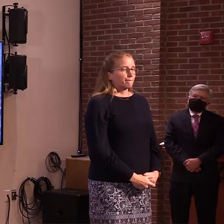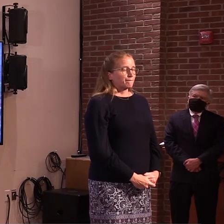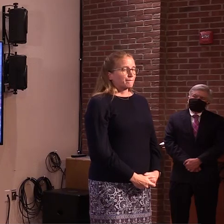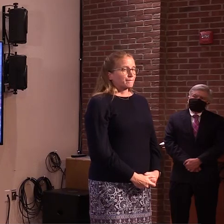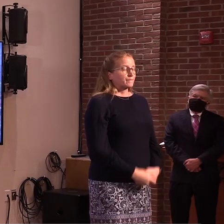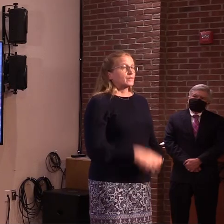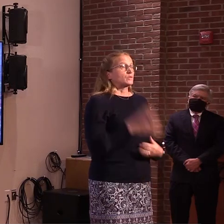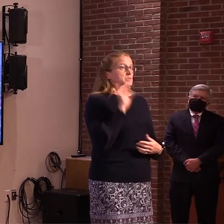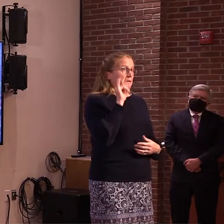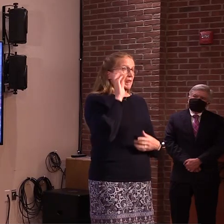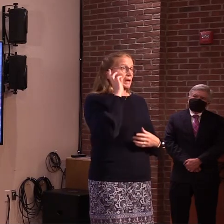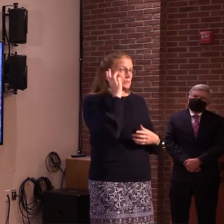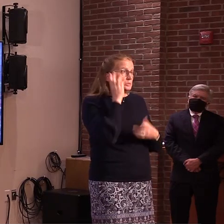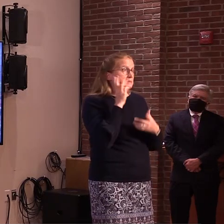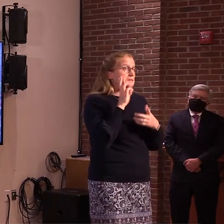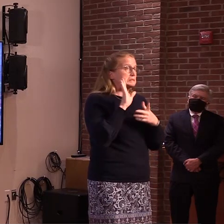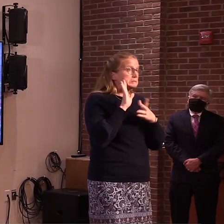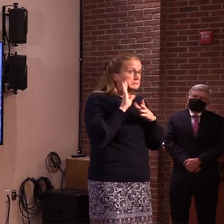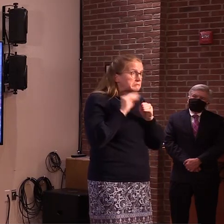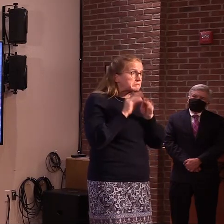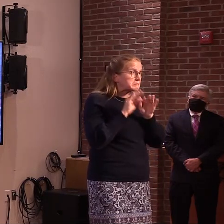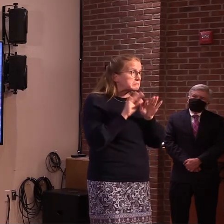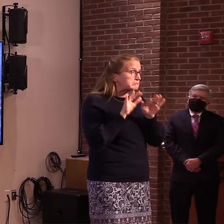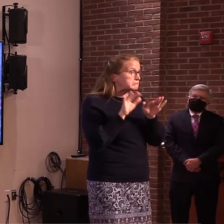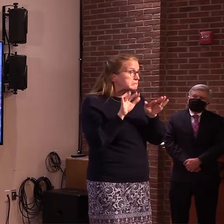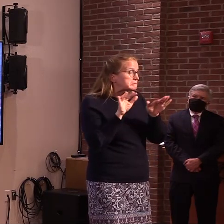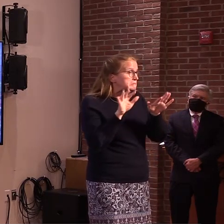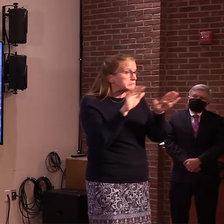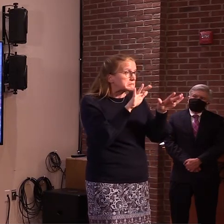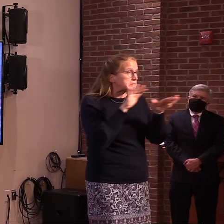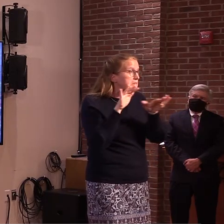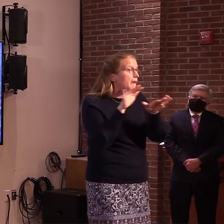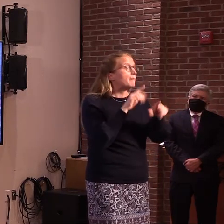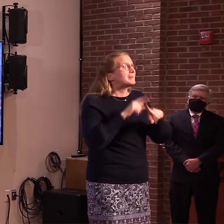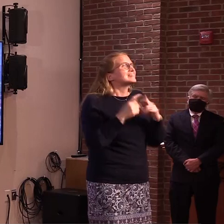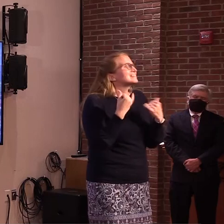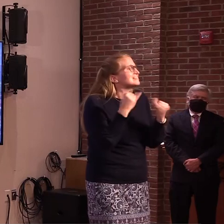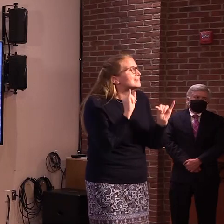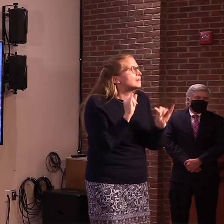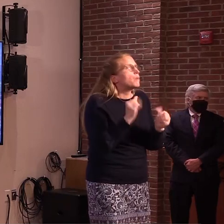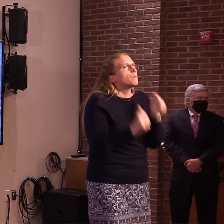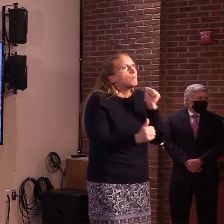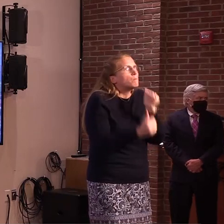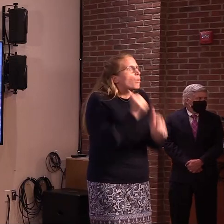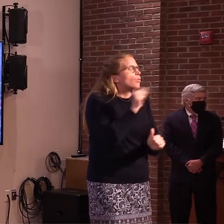outbreak evolves, only 1 in 5 are reporting symptoms.